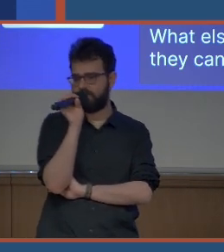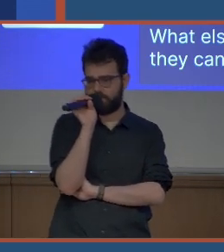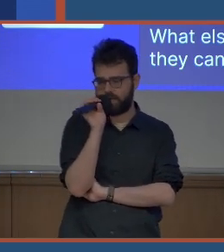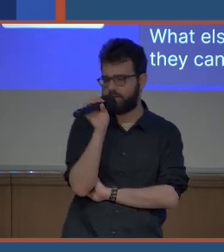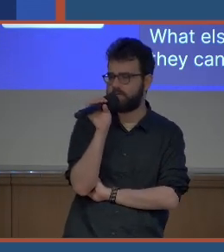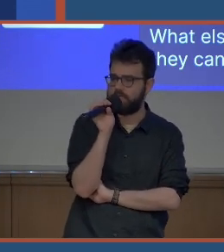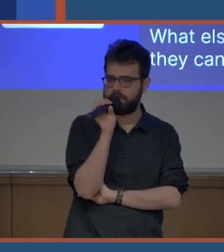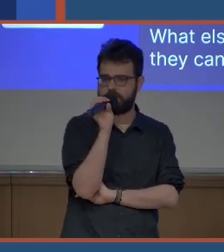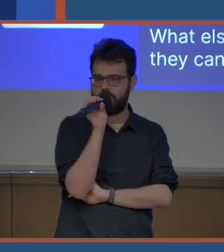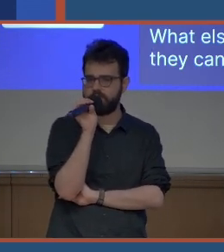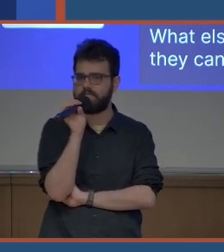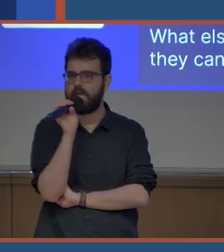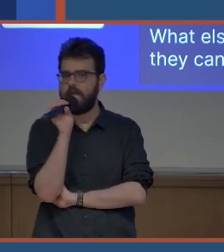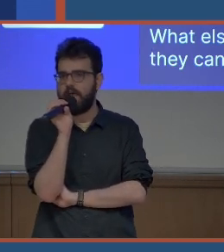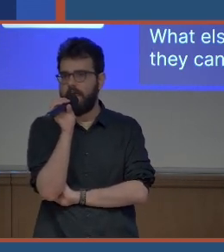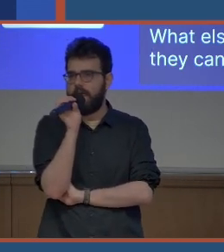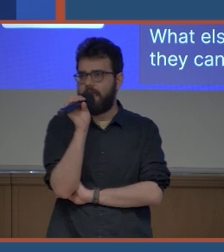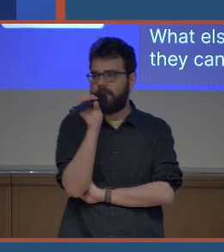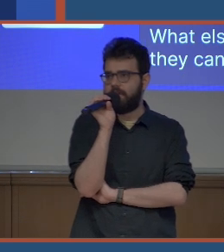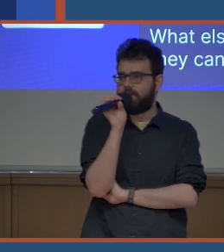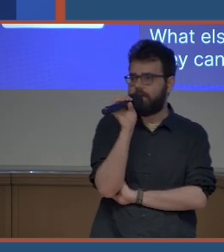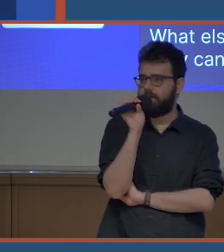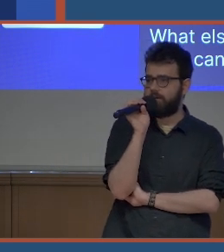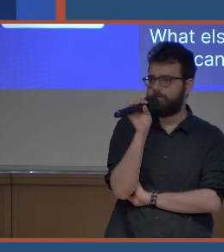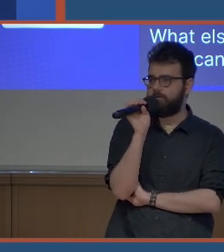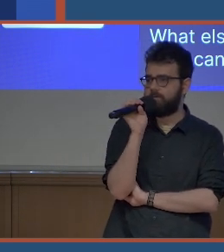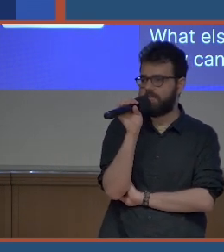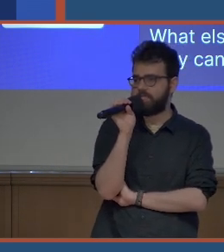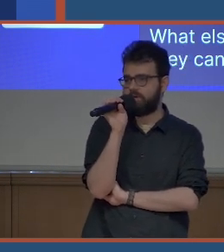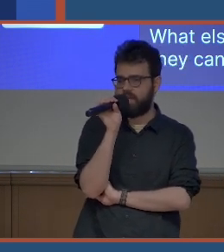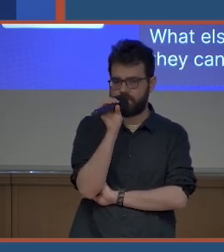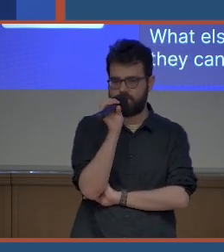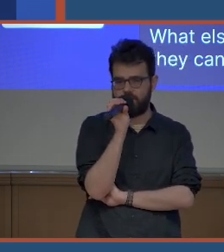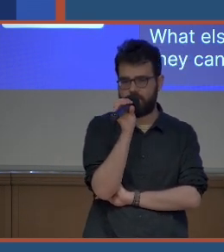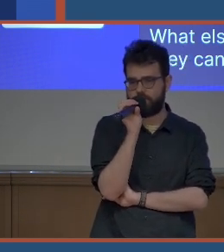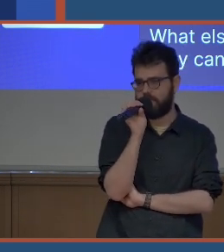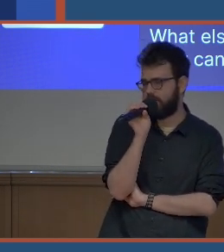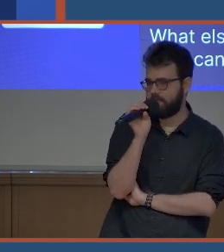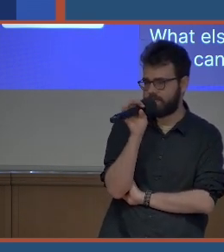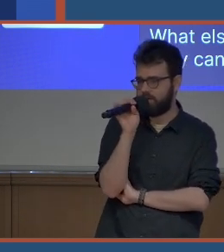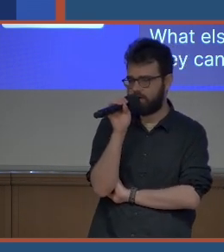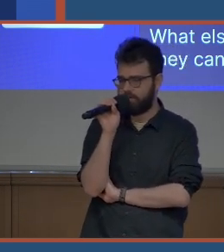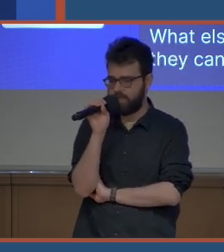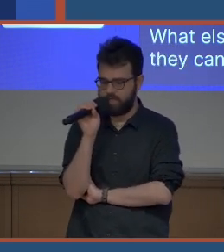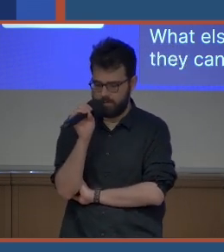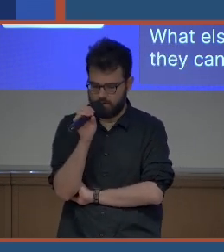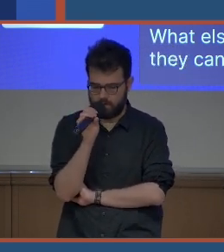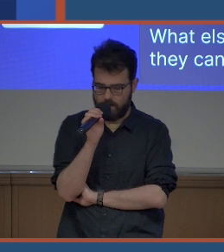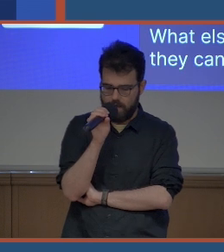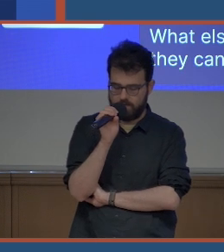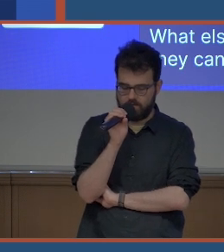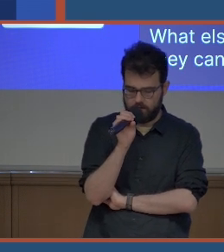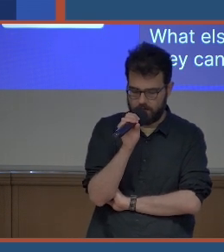of Esperanto, so it is not a full-fledged or a natural language like ASL or PJM